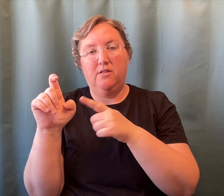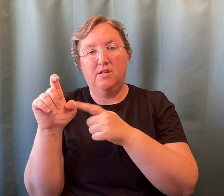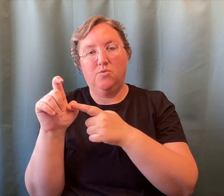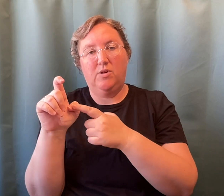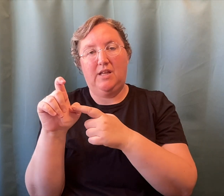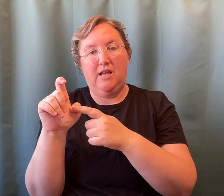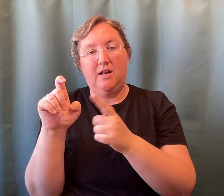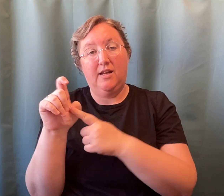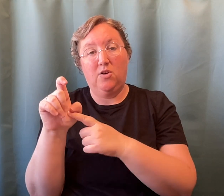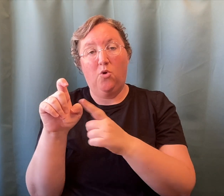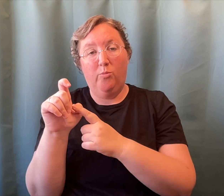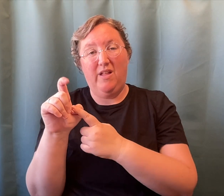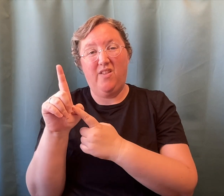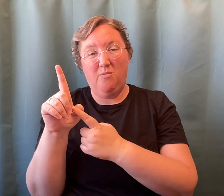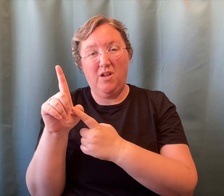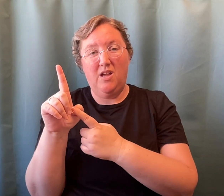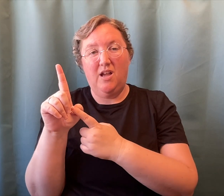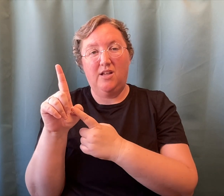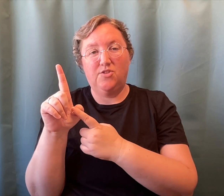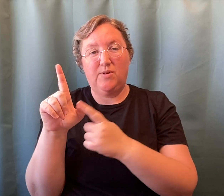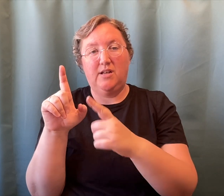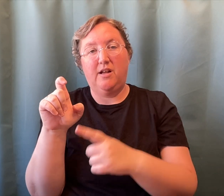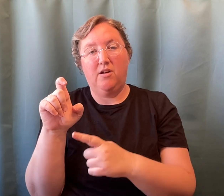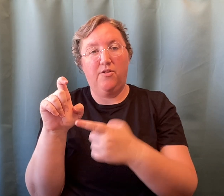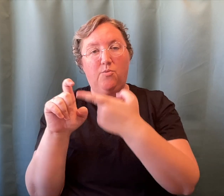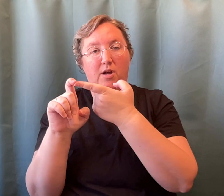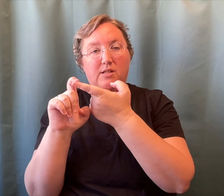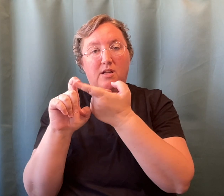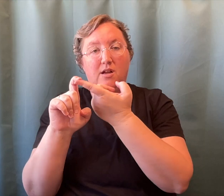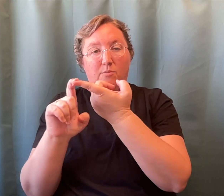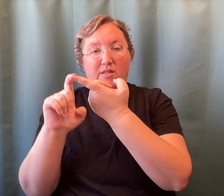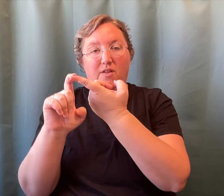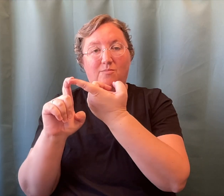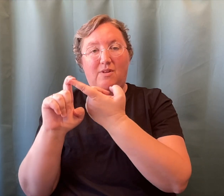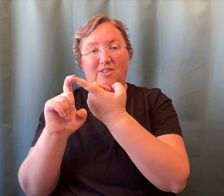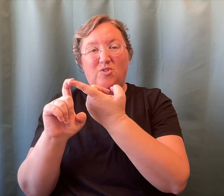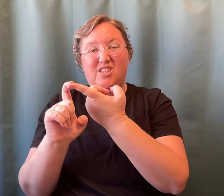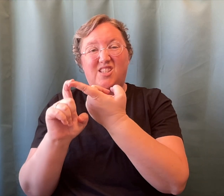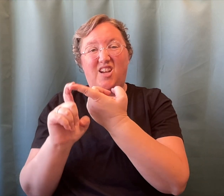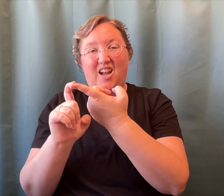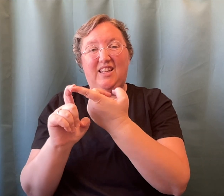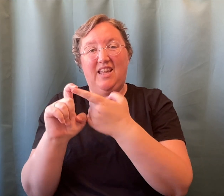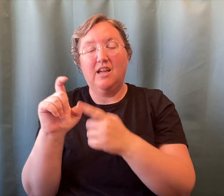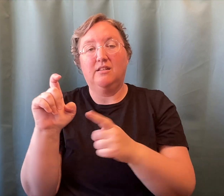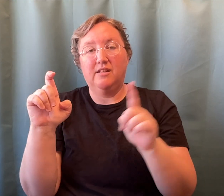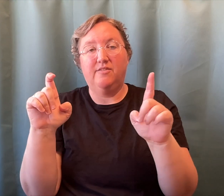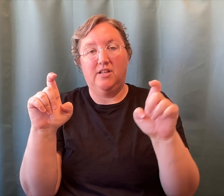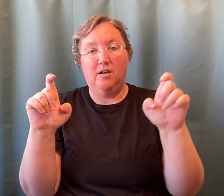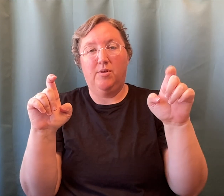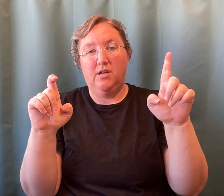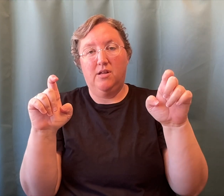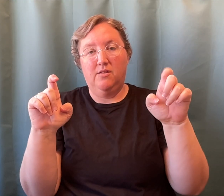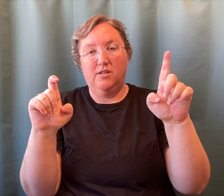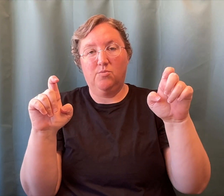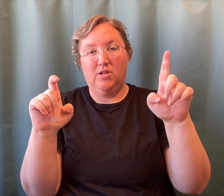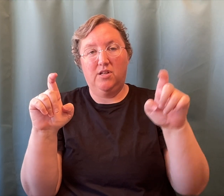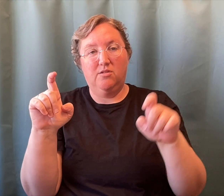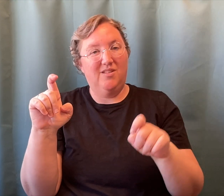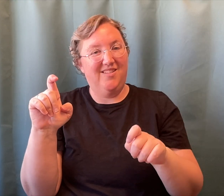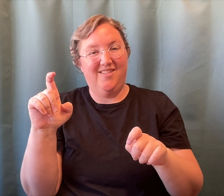this one can't. I can hold my thumb and straighten it out. Otherwise, my finger is stuck. I can't lift it up. This one can do it.